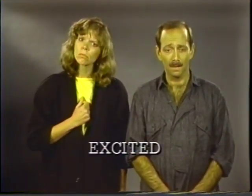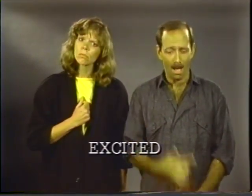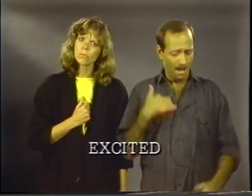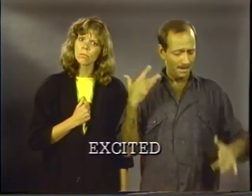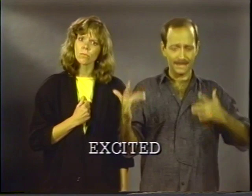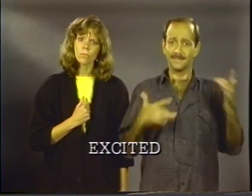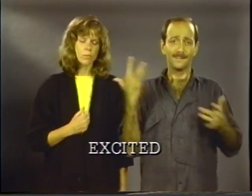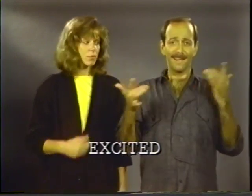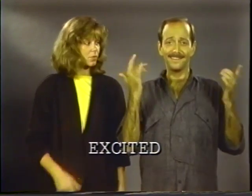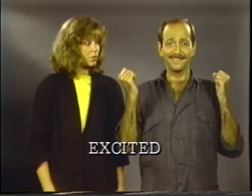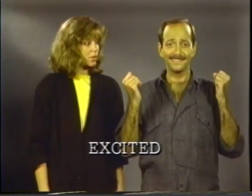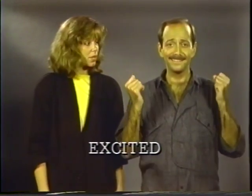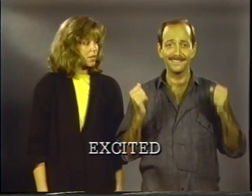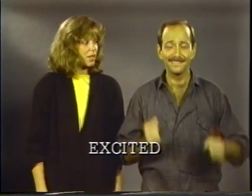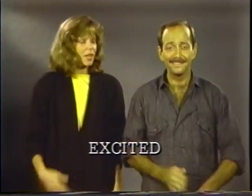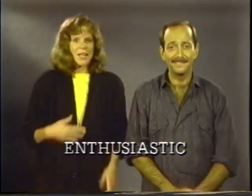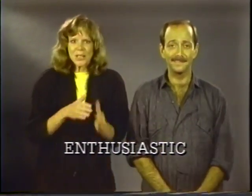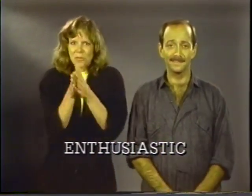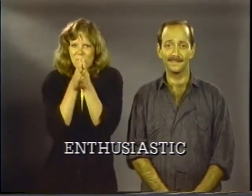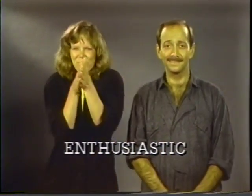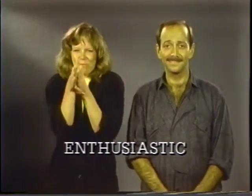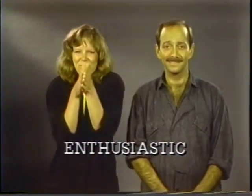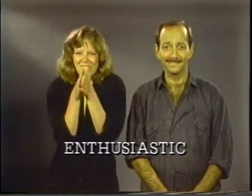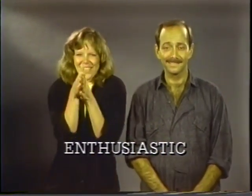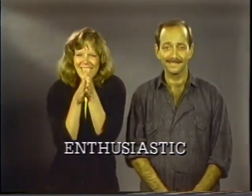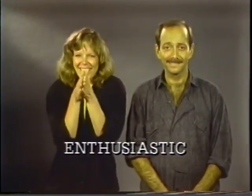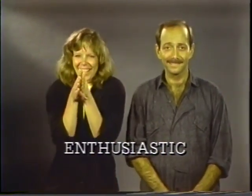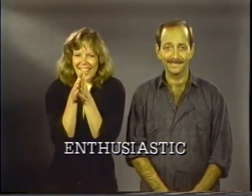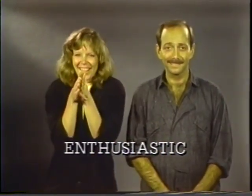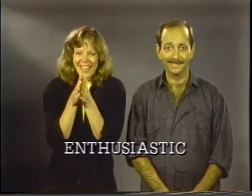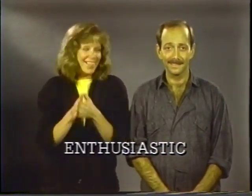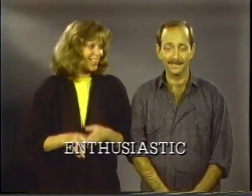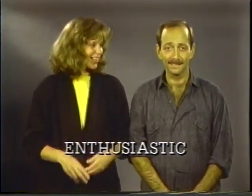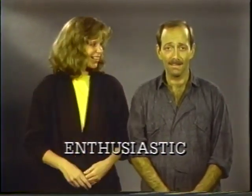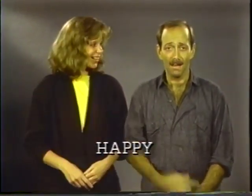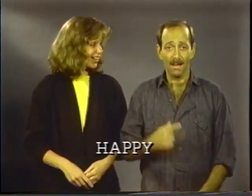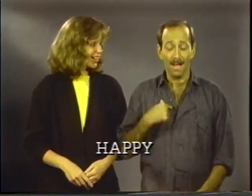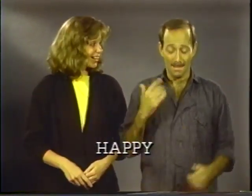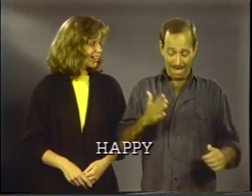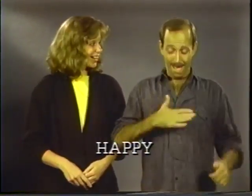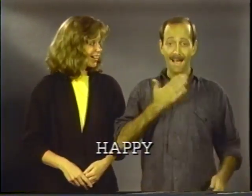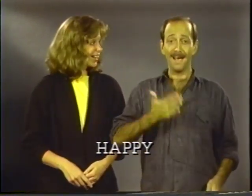excited. I'm enthusiastic. I'm happy.